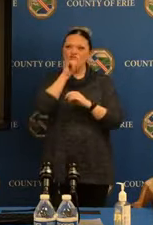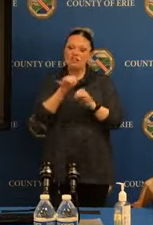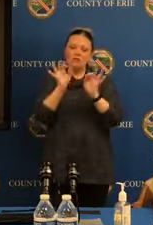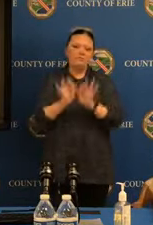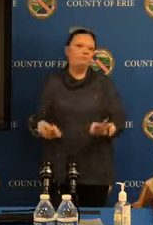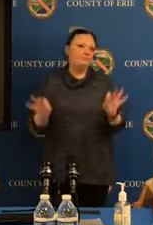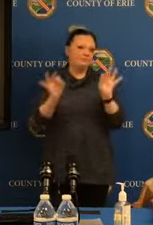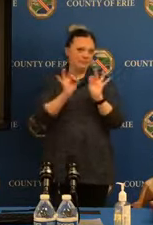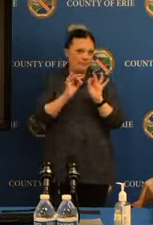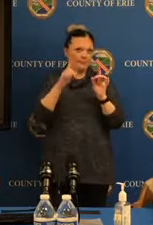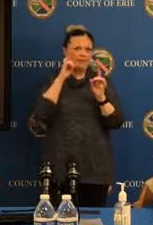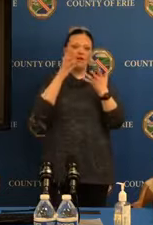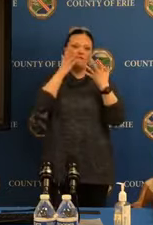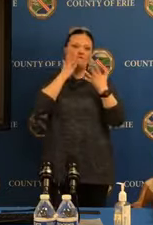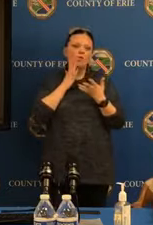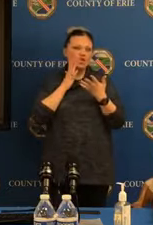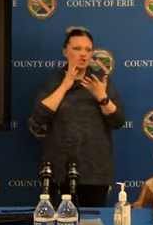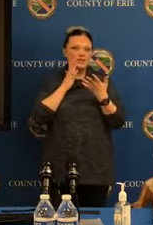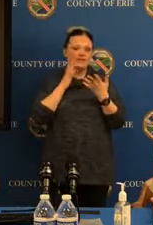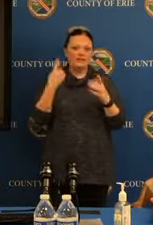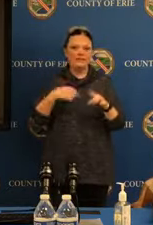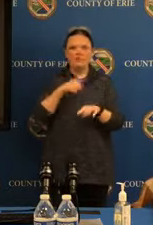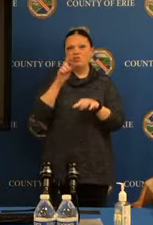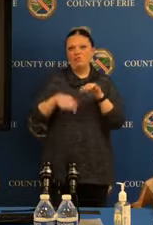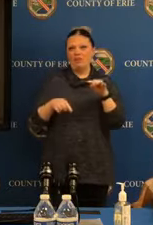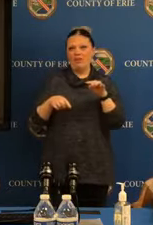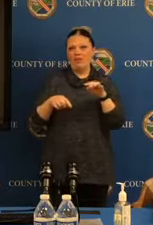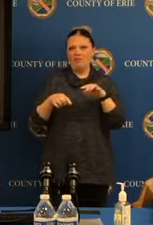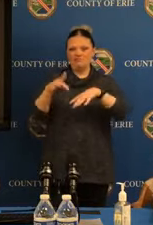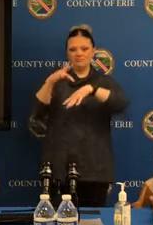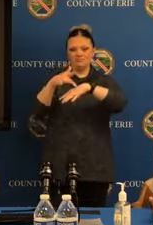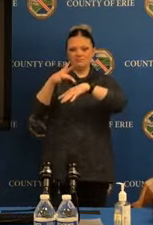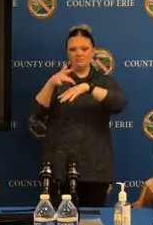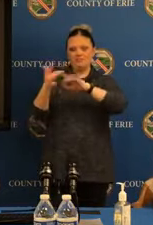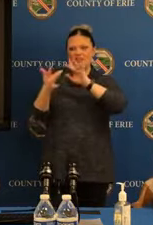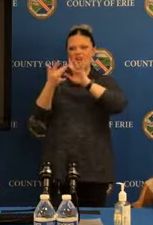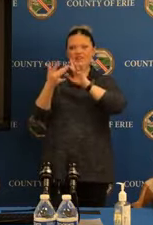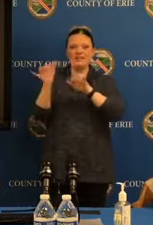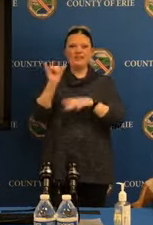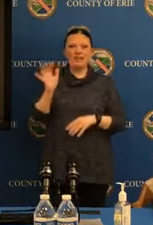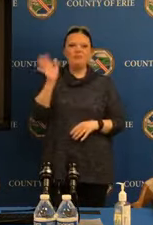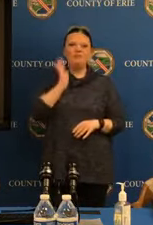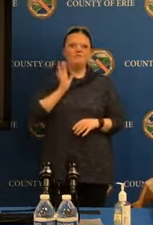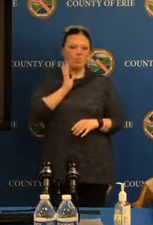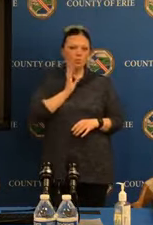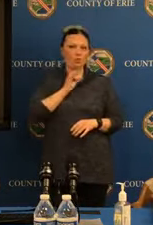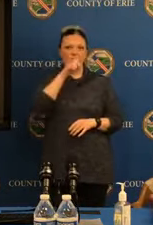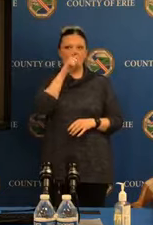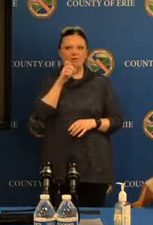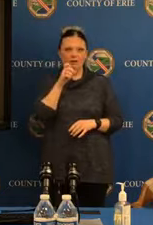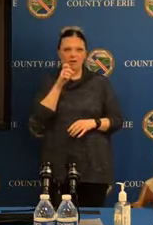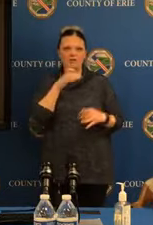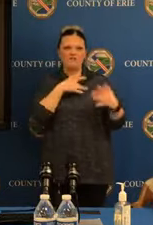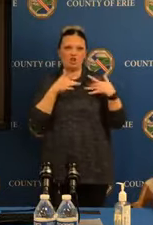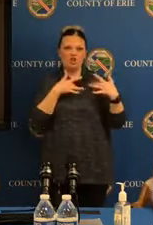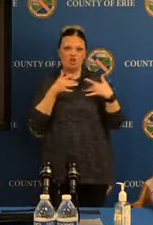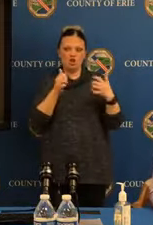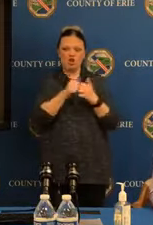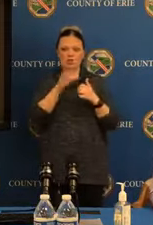important because unfortunately we, can't have touch like we had in the past because of the concern